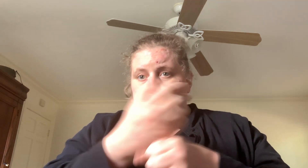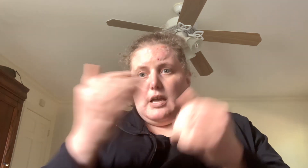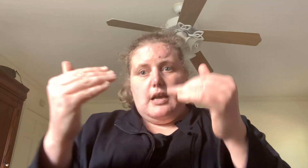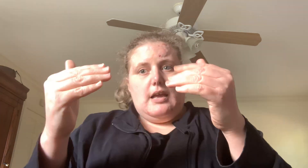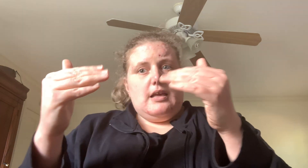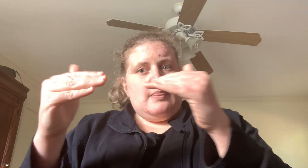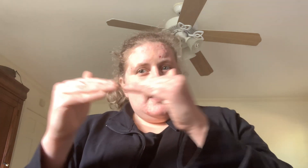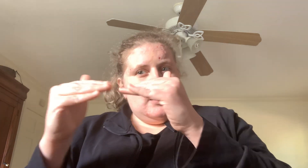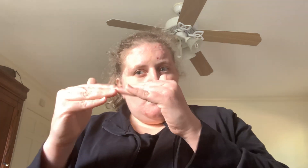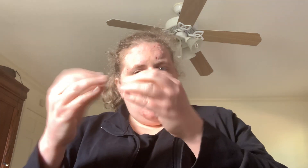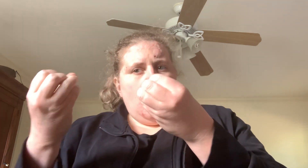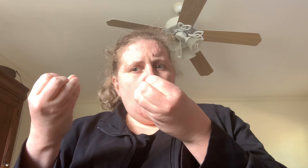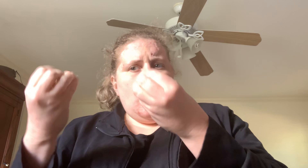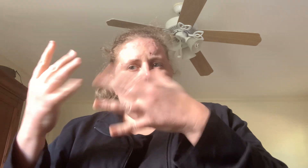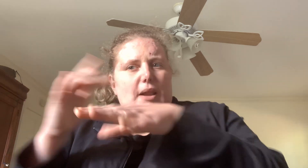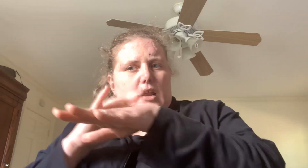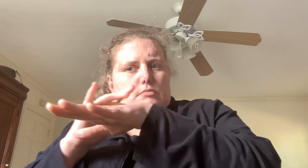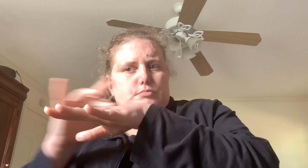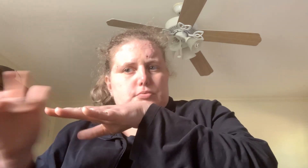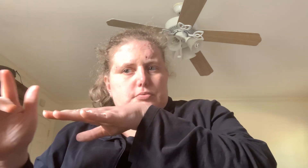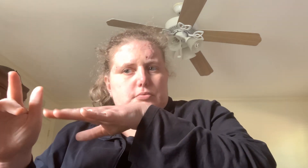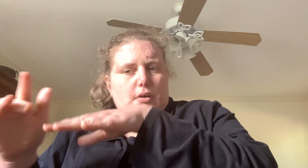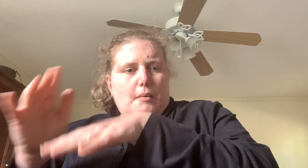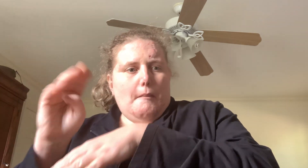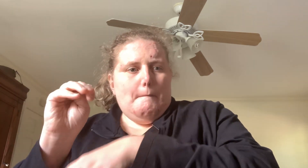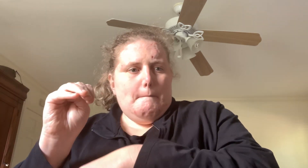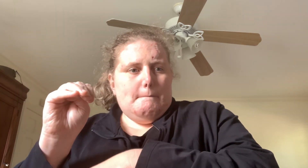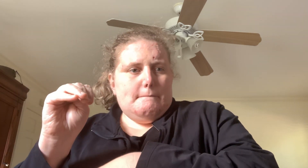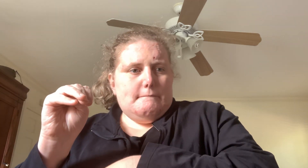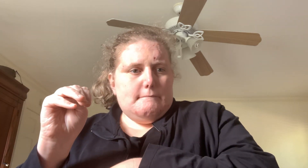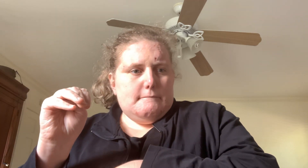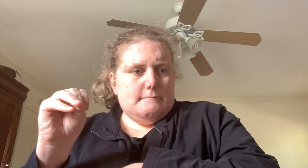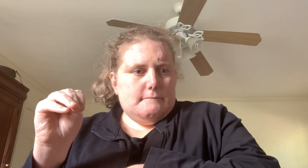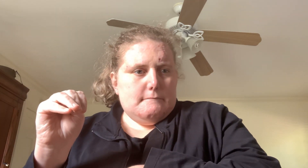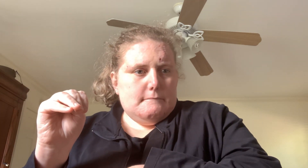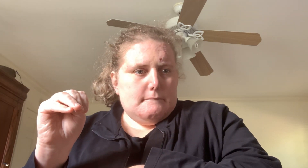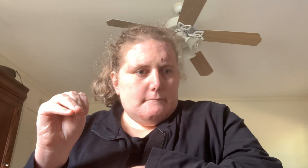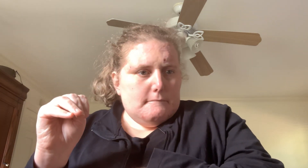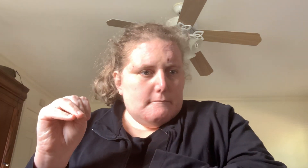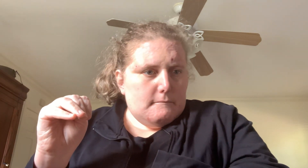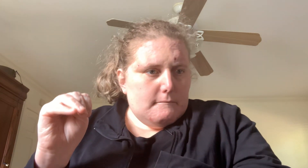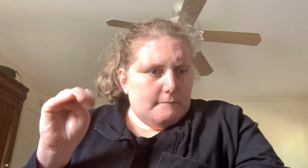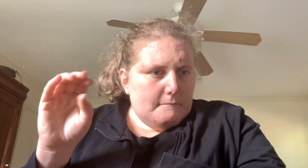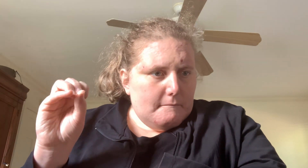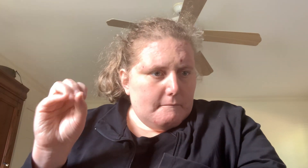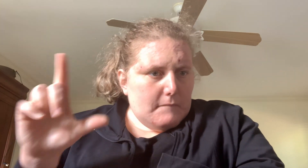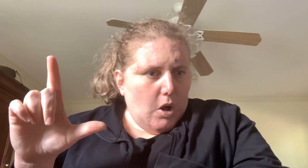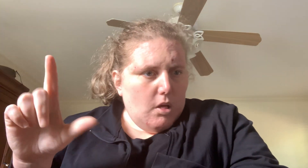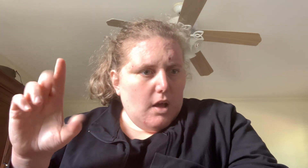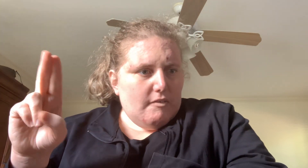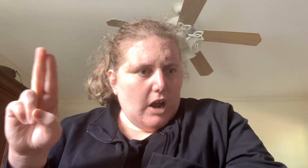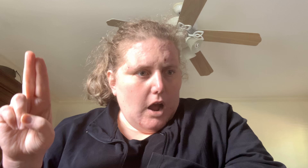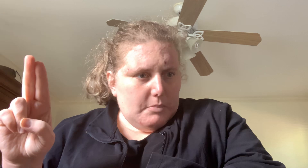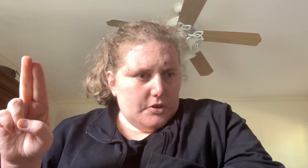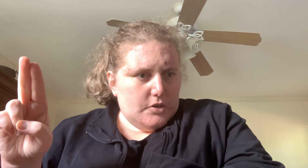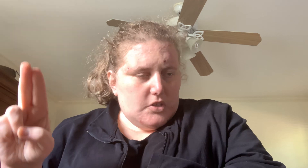when it becomes a mole to mole. So step 2, we're going from moles to